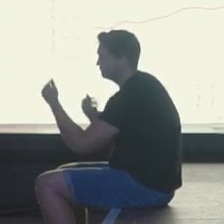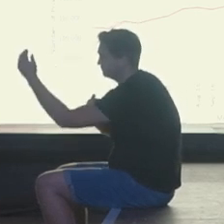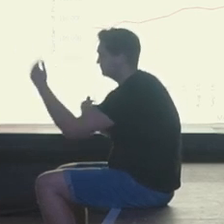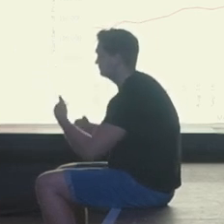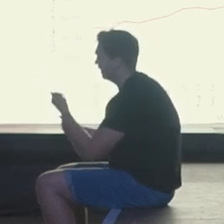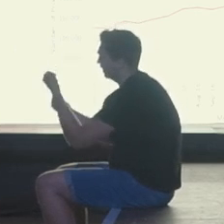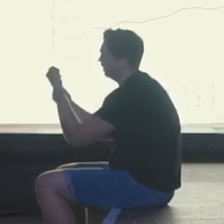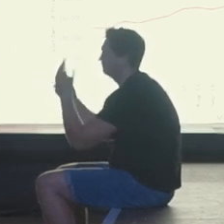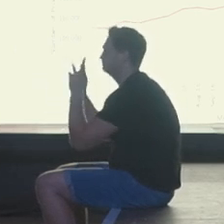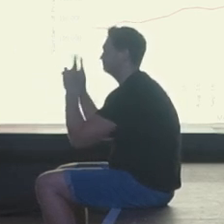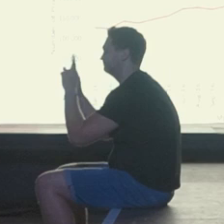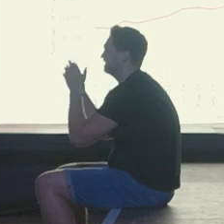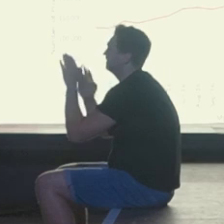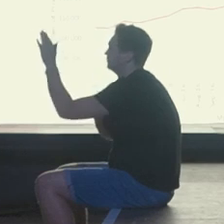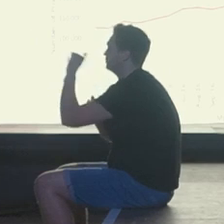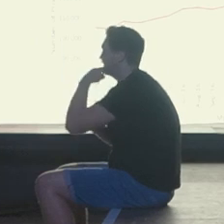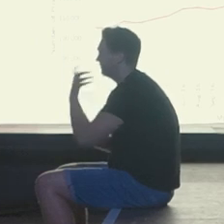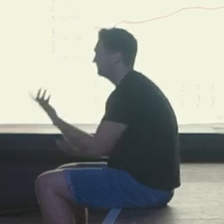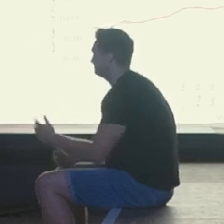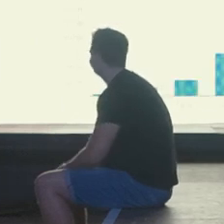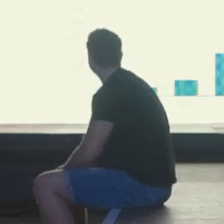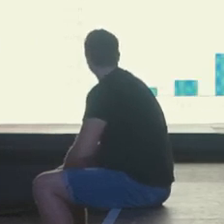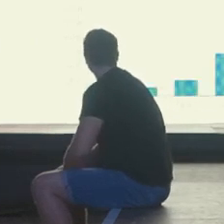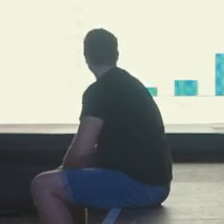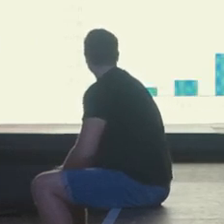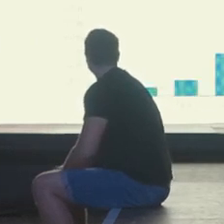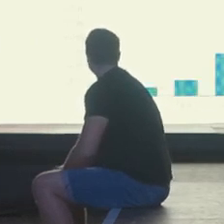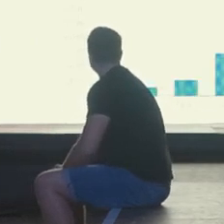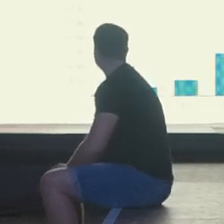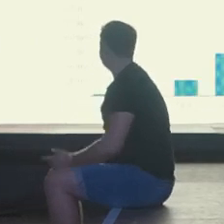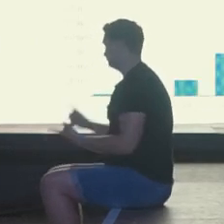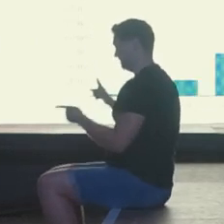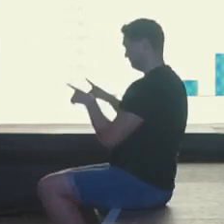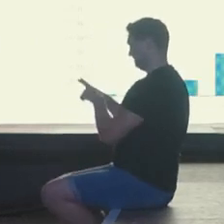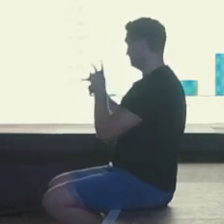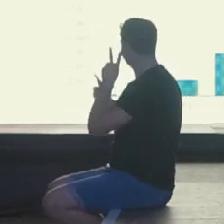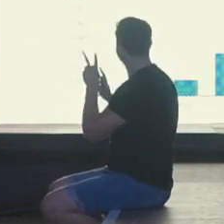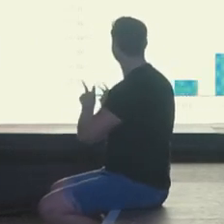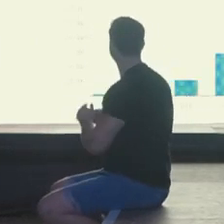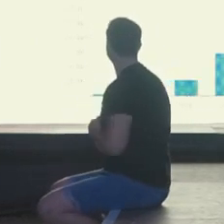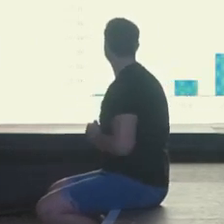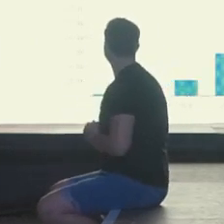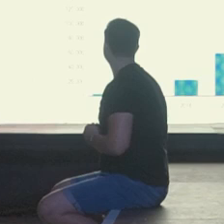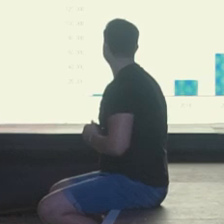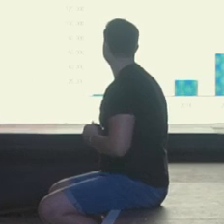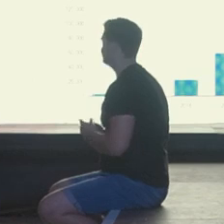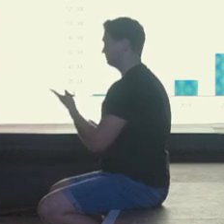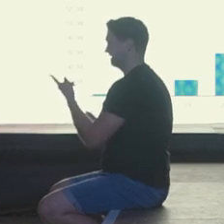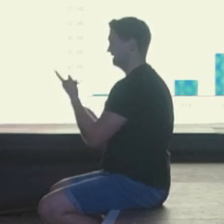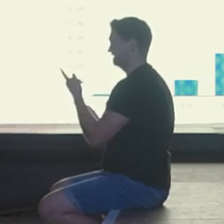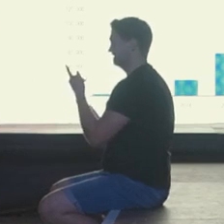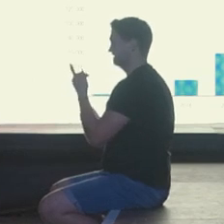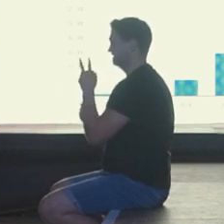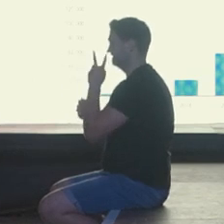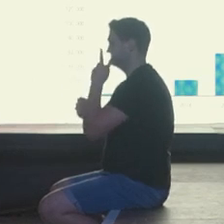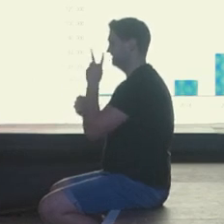promising, right? We're selling more plant-based products. Cool. And at the same time, more and more people doing Veganuary every